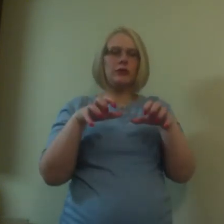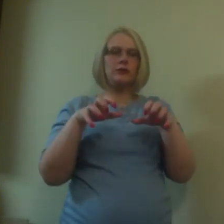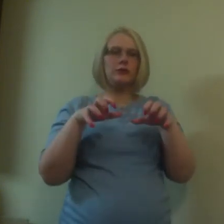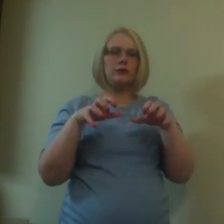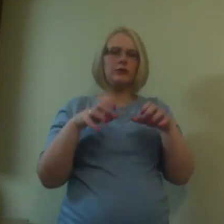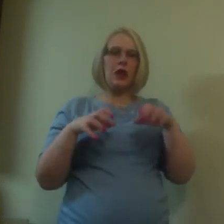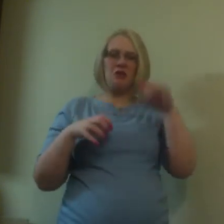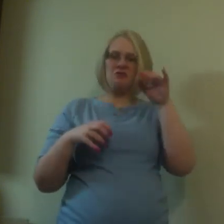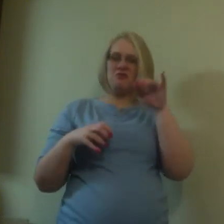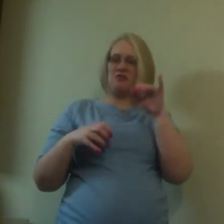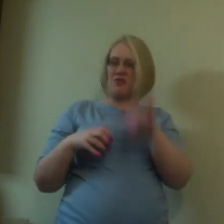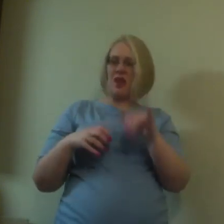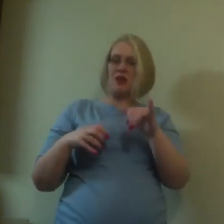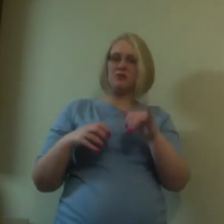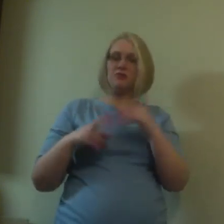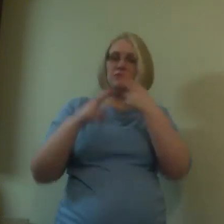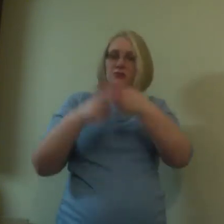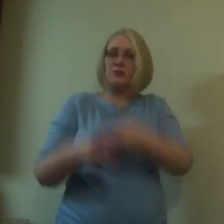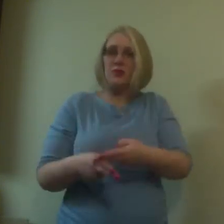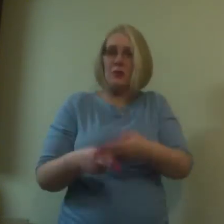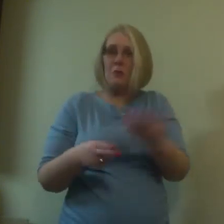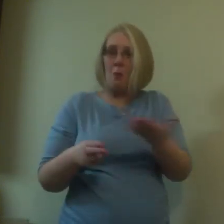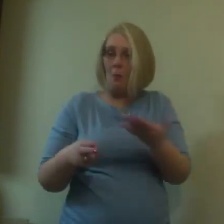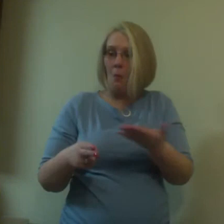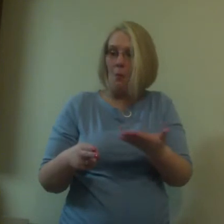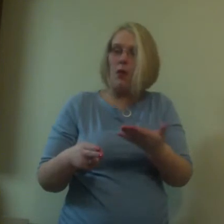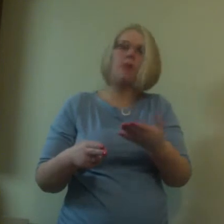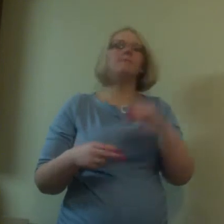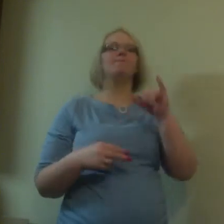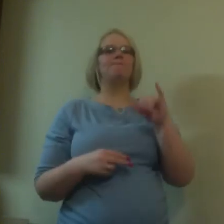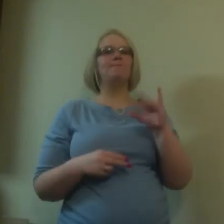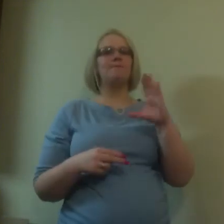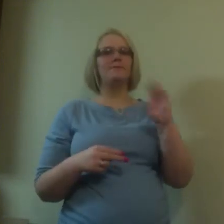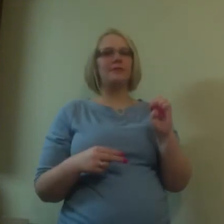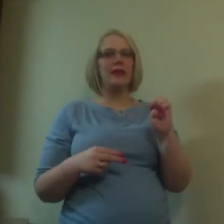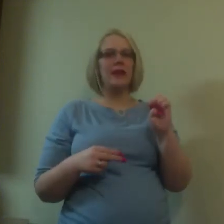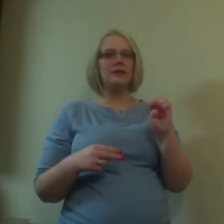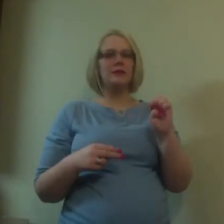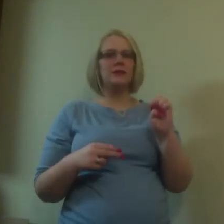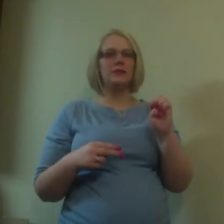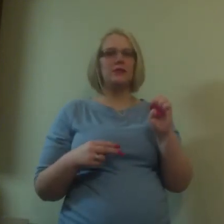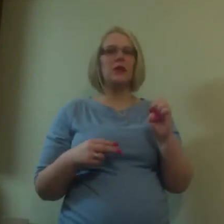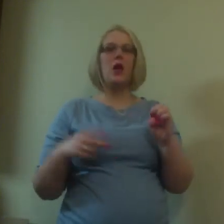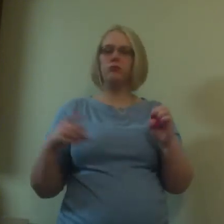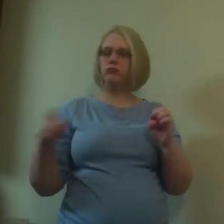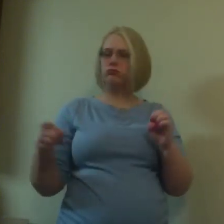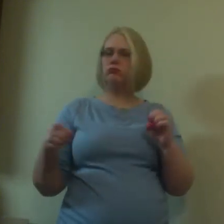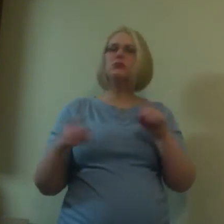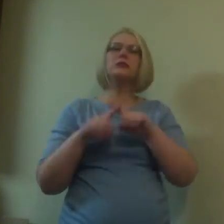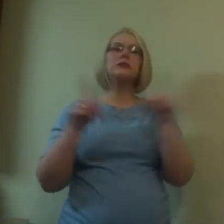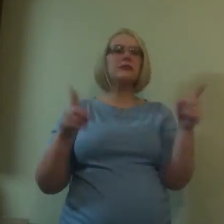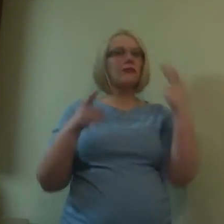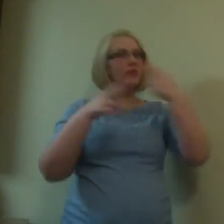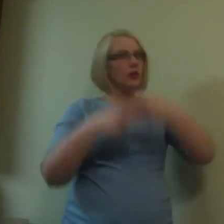that's cold, freezing rain? Sleet. Sleet is another kind